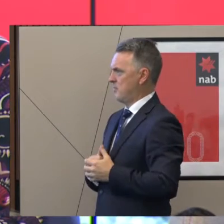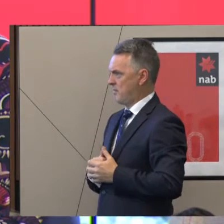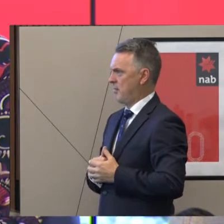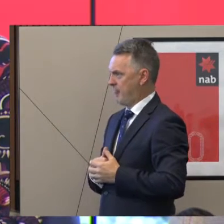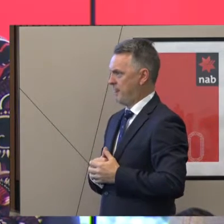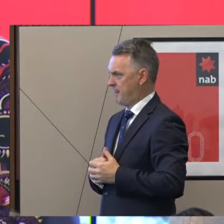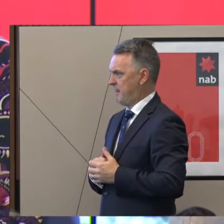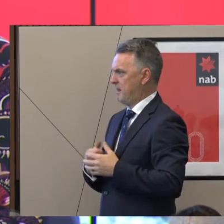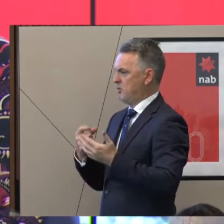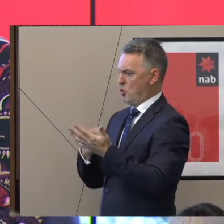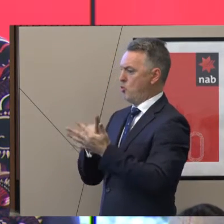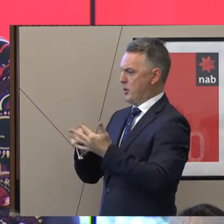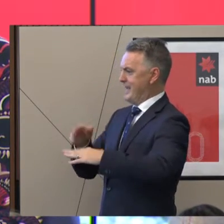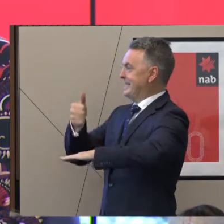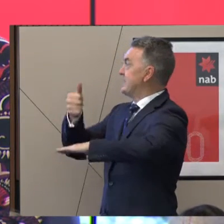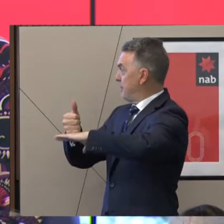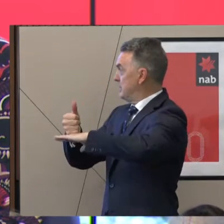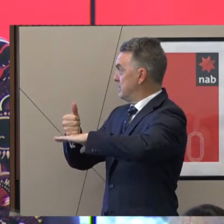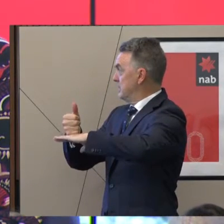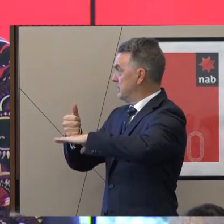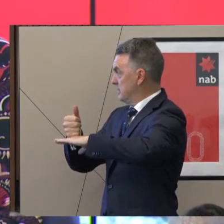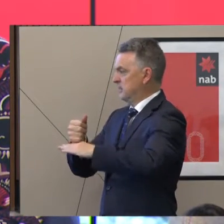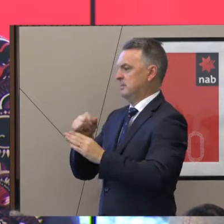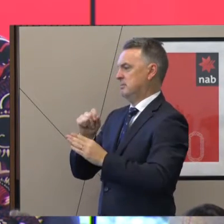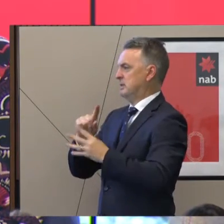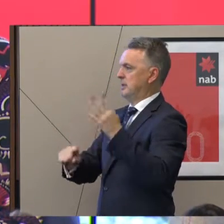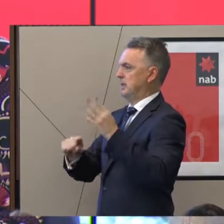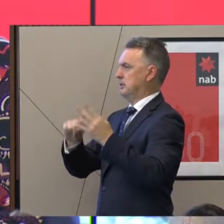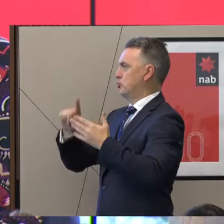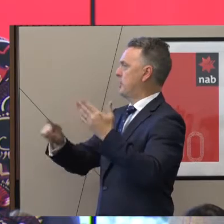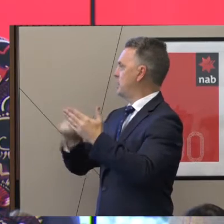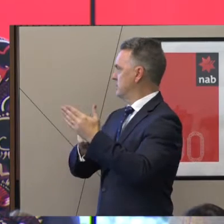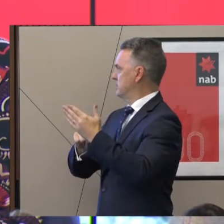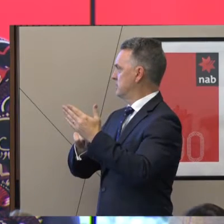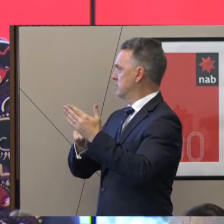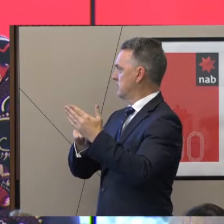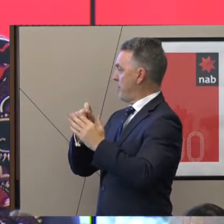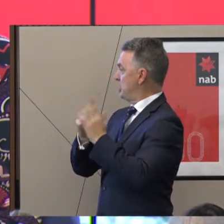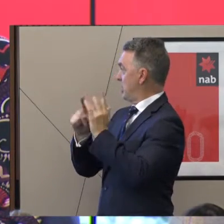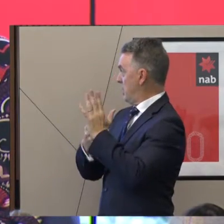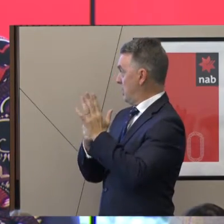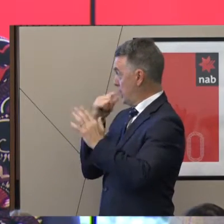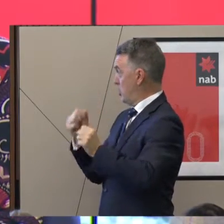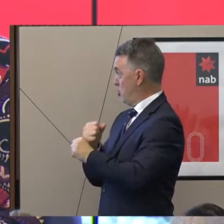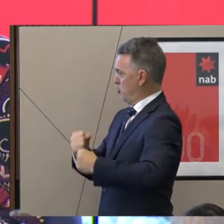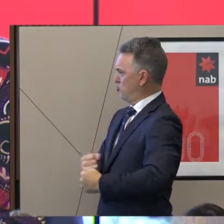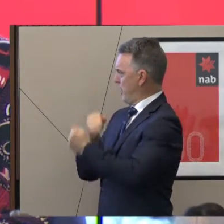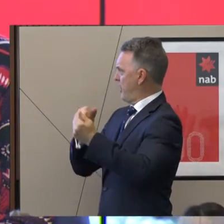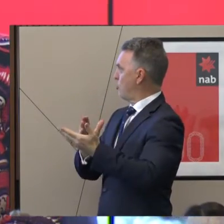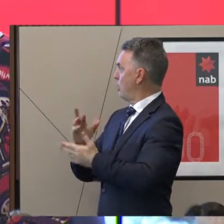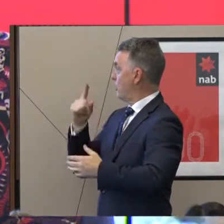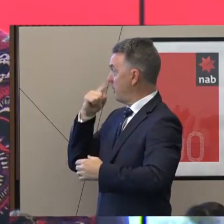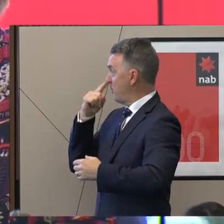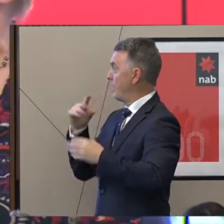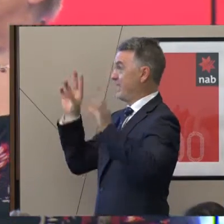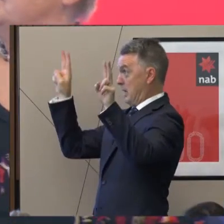the re-established Disability Discrimination Commissioner, can you strengthen social change for our rights in an NDIS